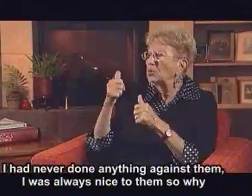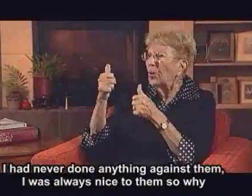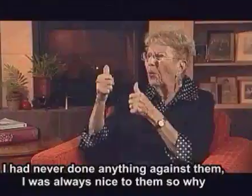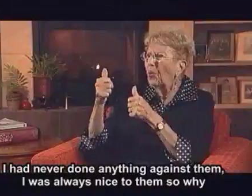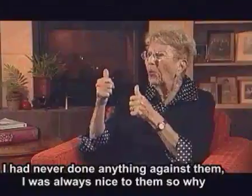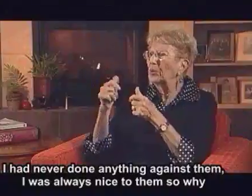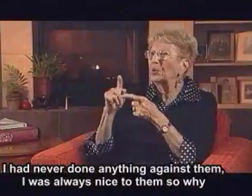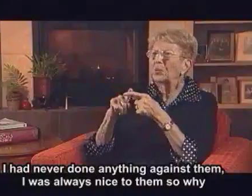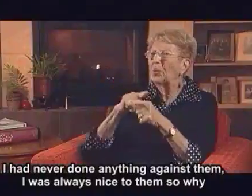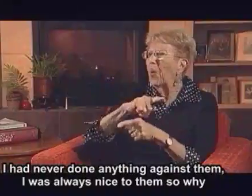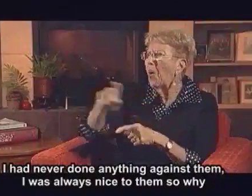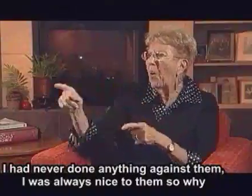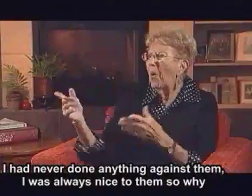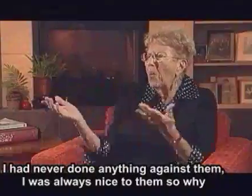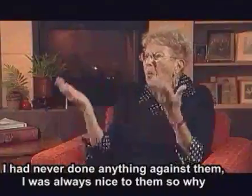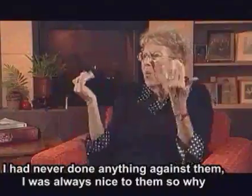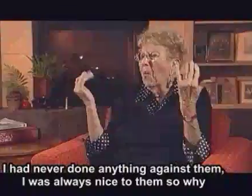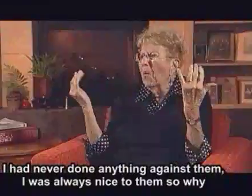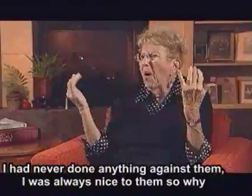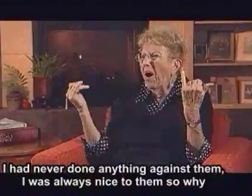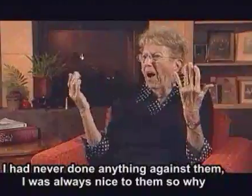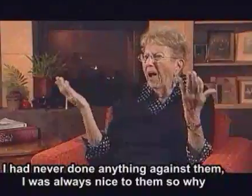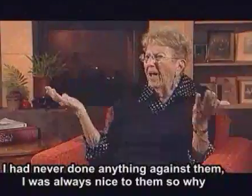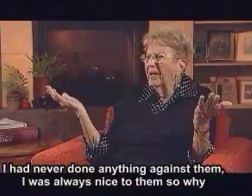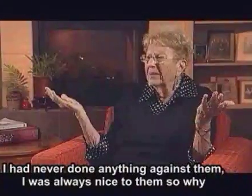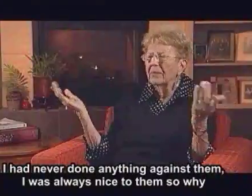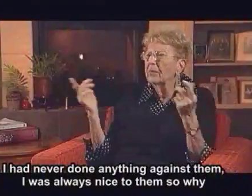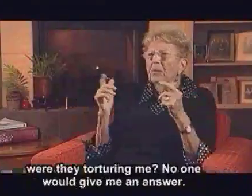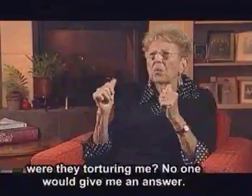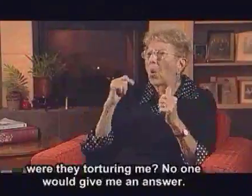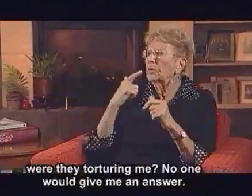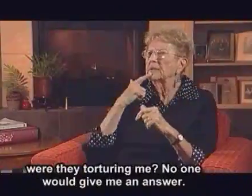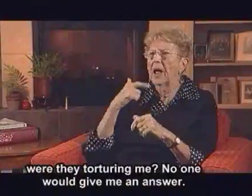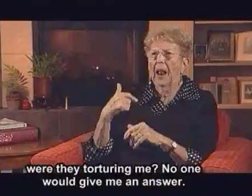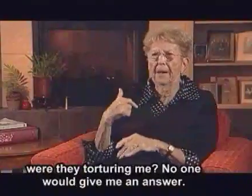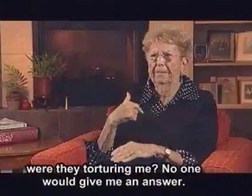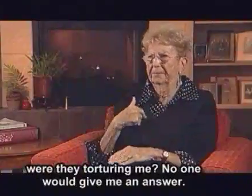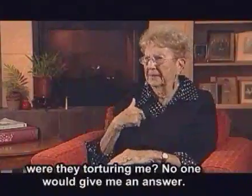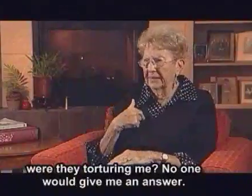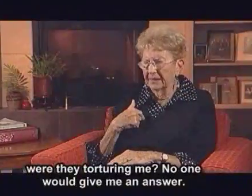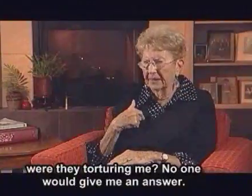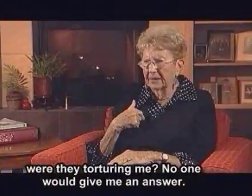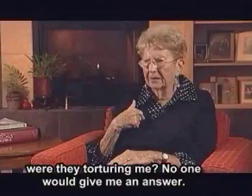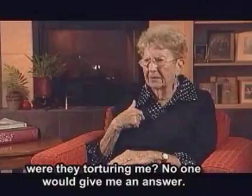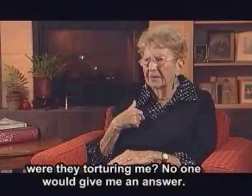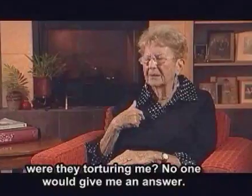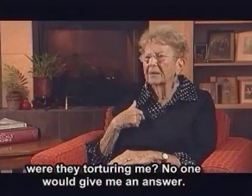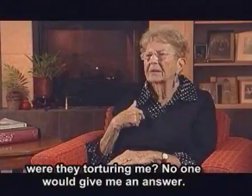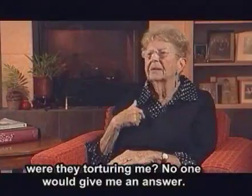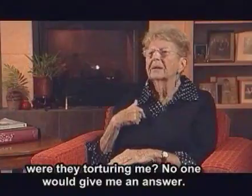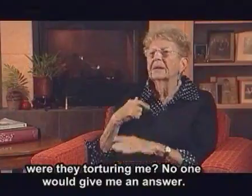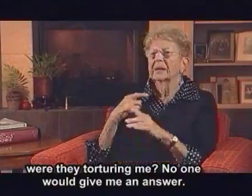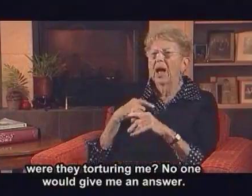against them. I was always nice to them. So why were they torturing me? No one would give me an answer.